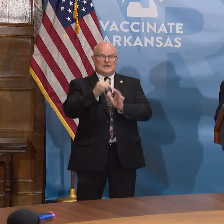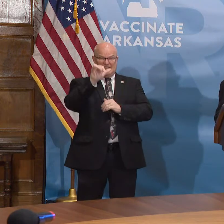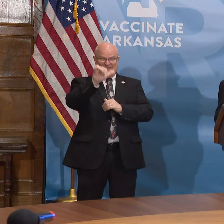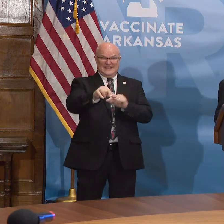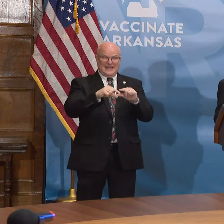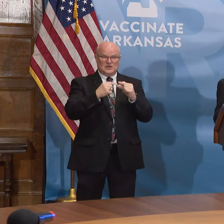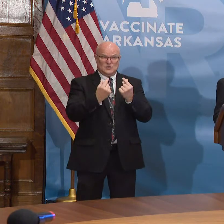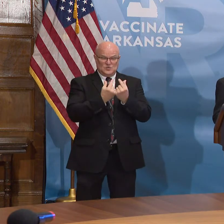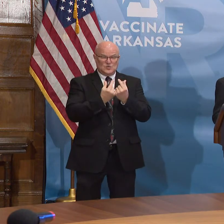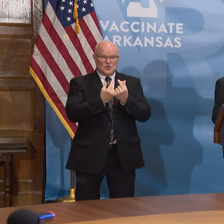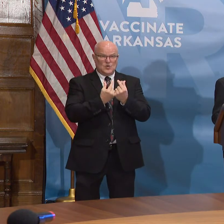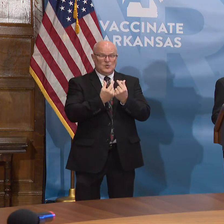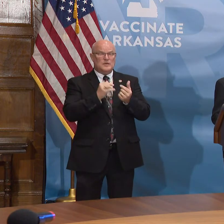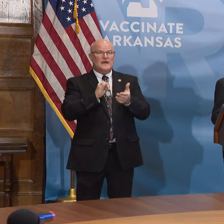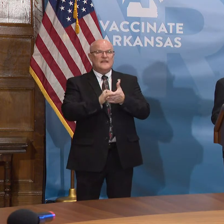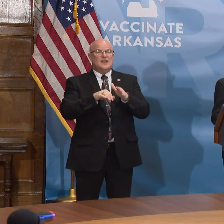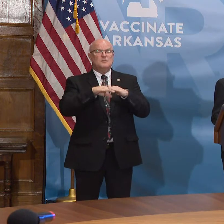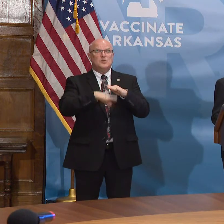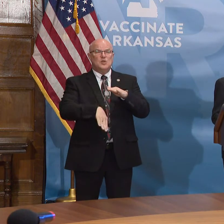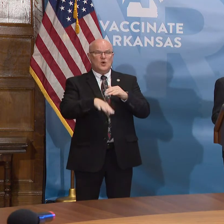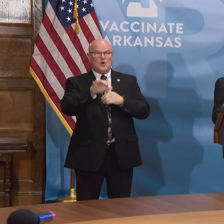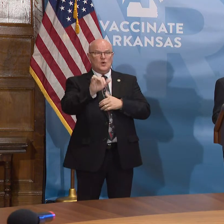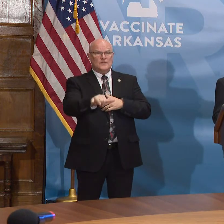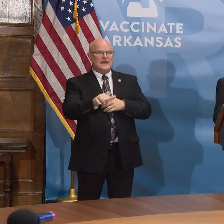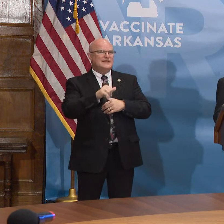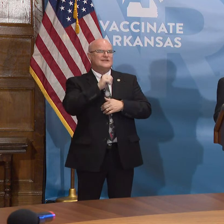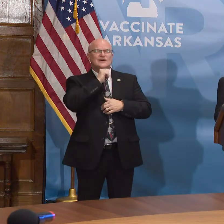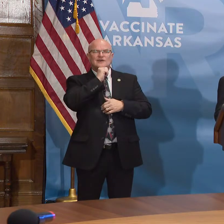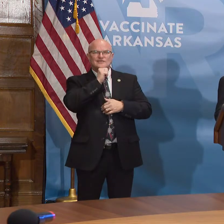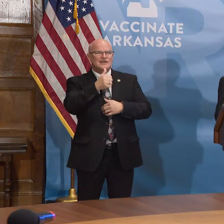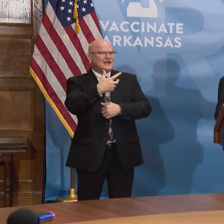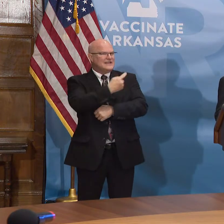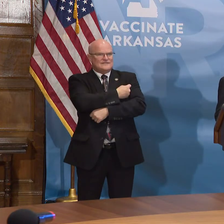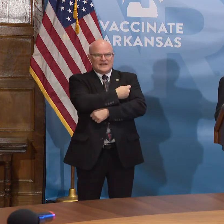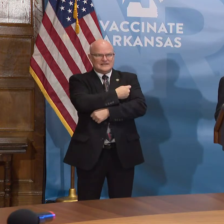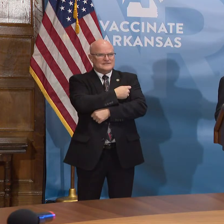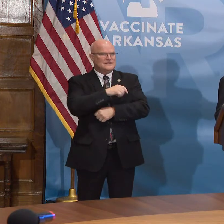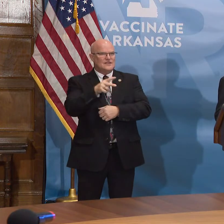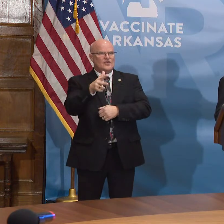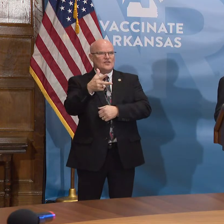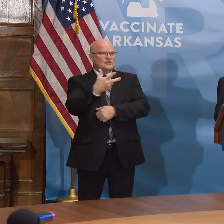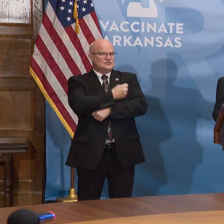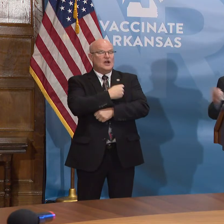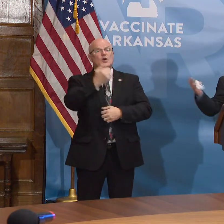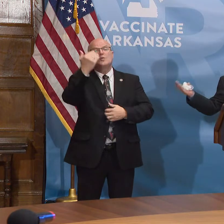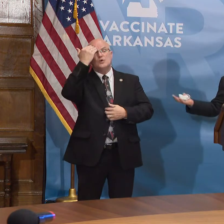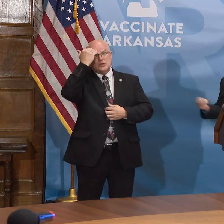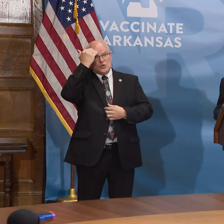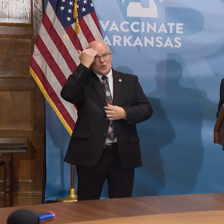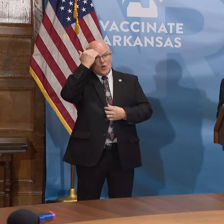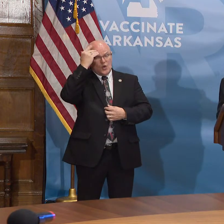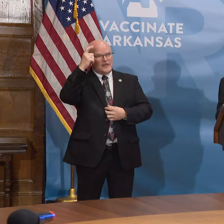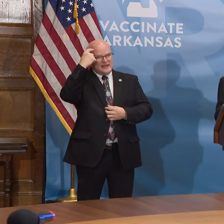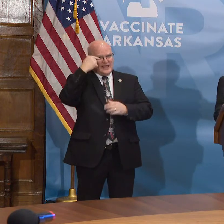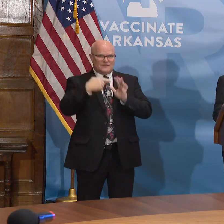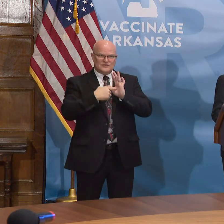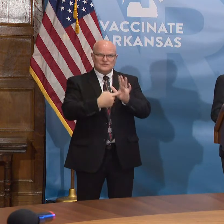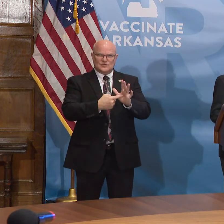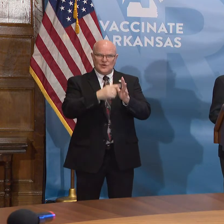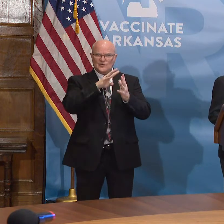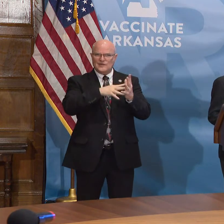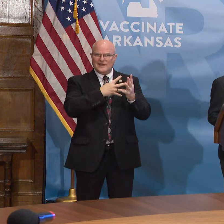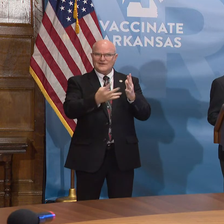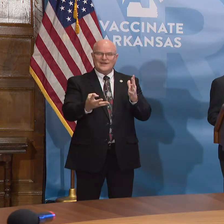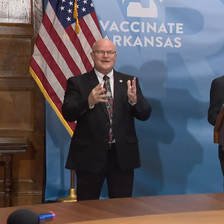groups that are below that are not getting their vaccine, their booster dose. And we know, and that the Governor has shown that graph